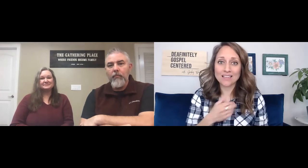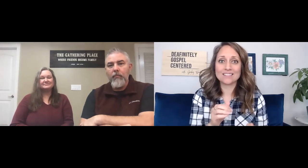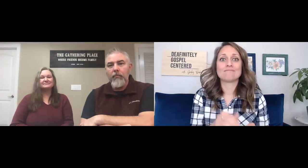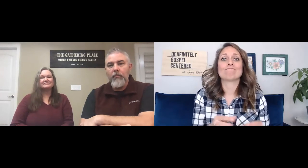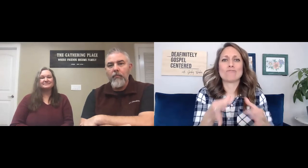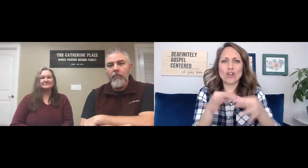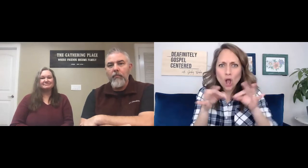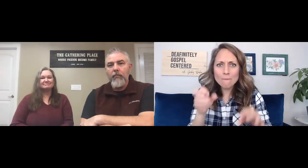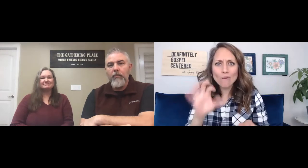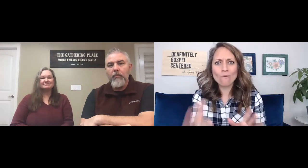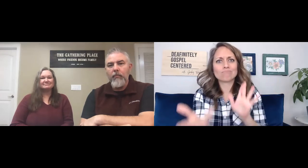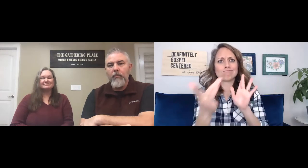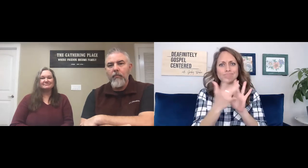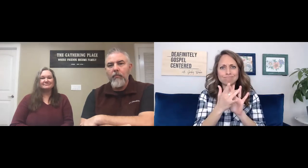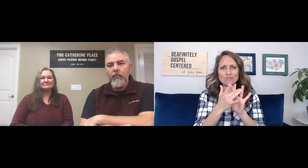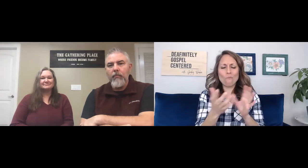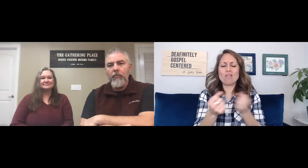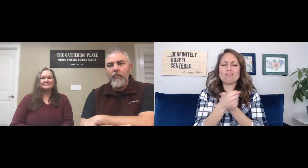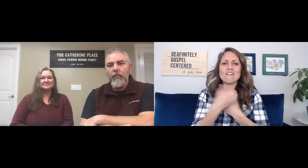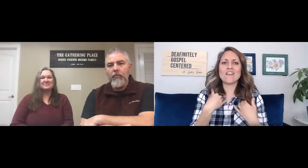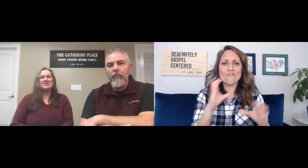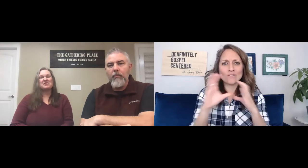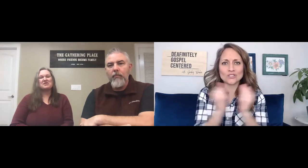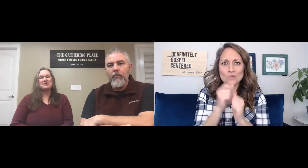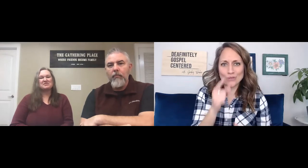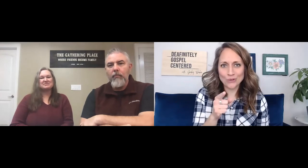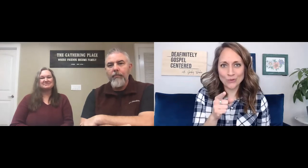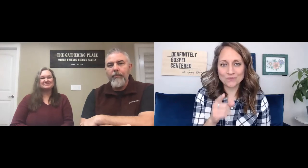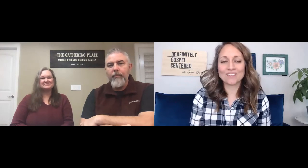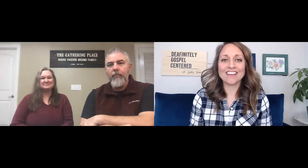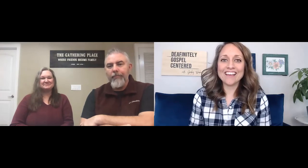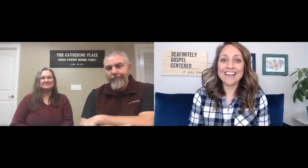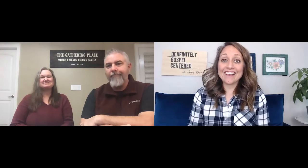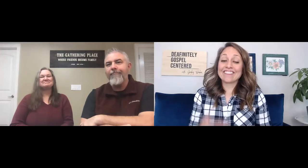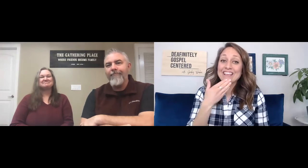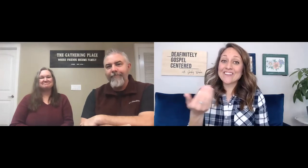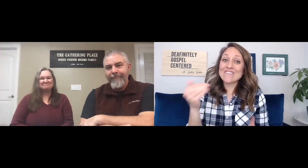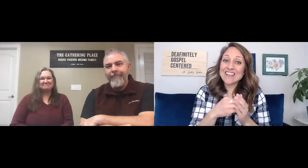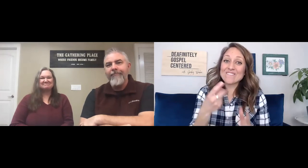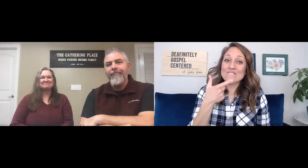or Mandy and their story, please leave a comment or contact me. I would love to hear from you.